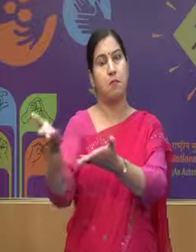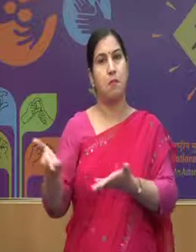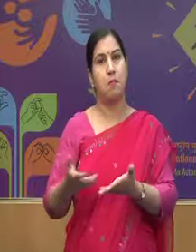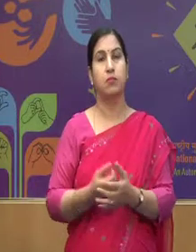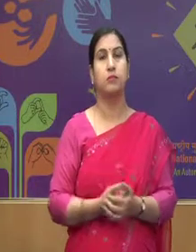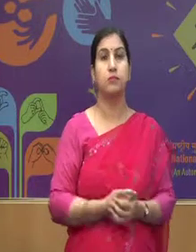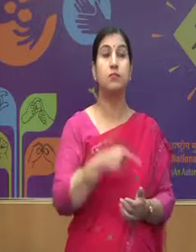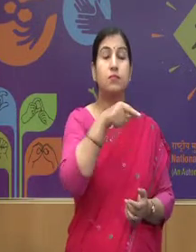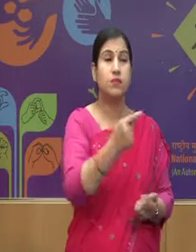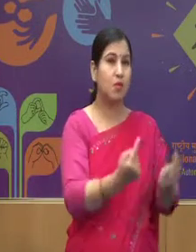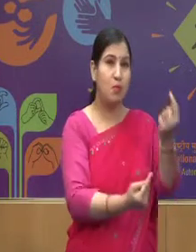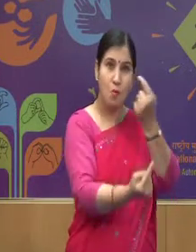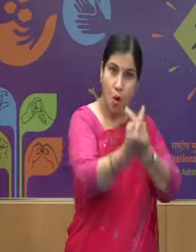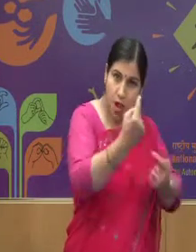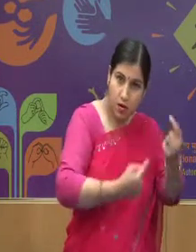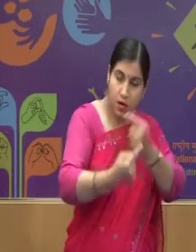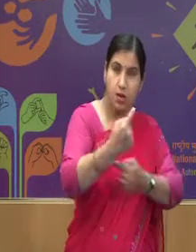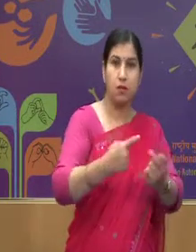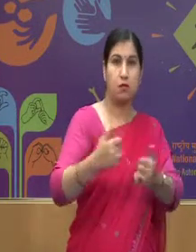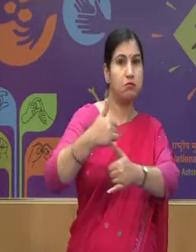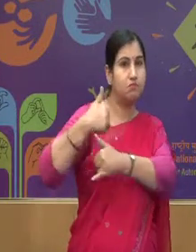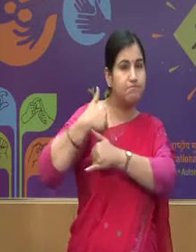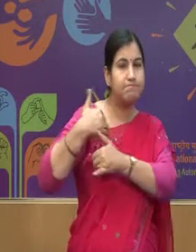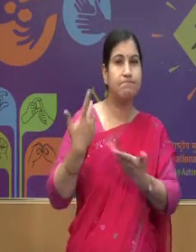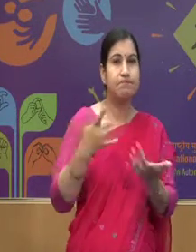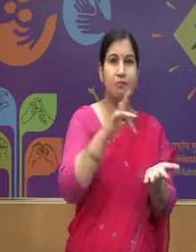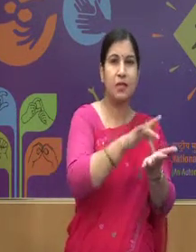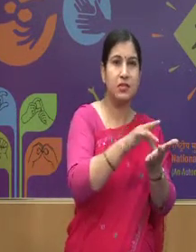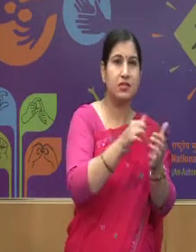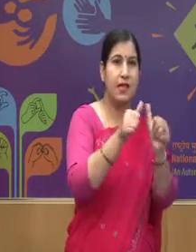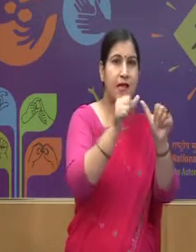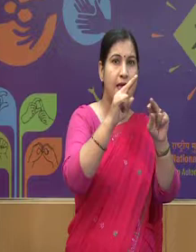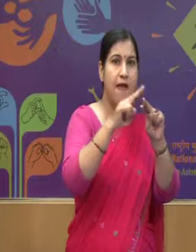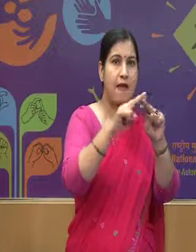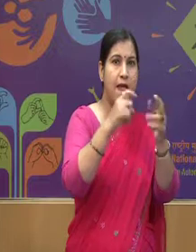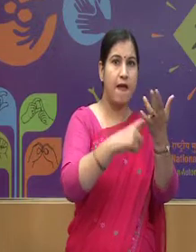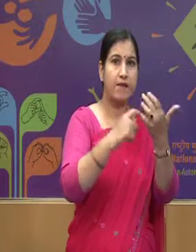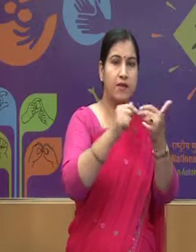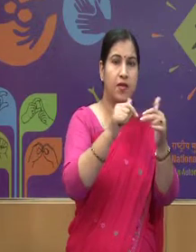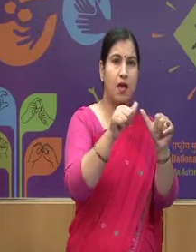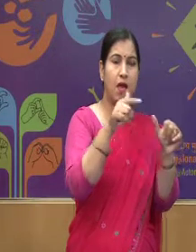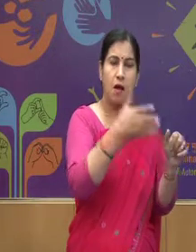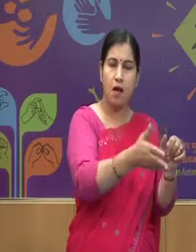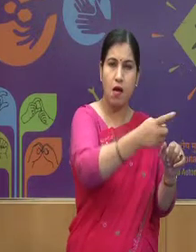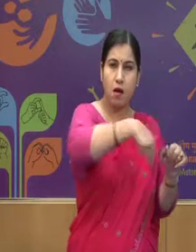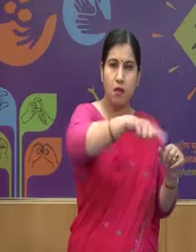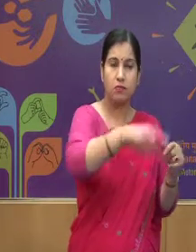The weak political and military condition of African continent gave chance to the